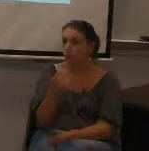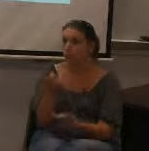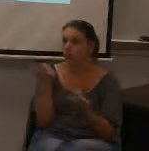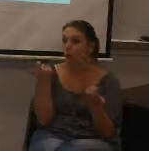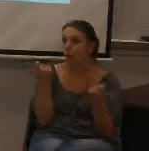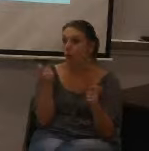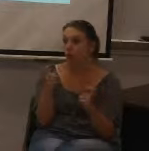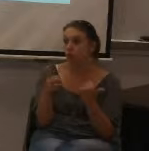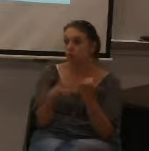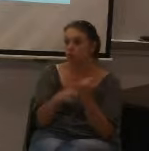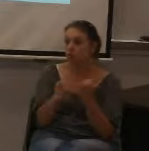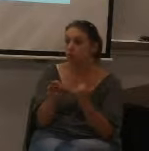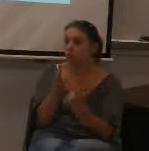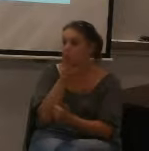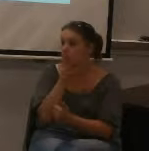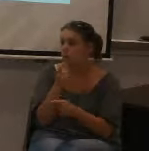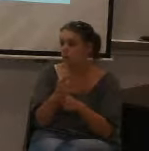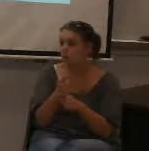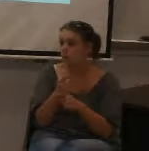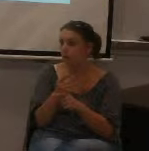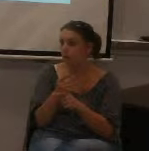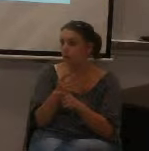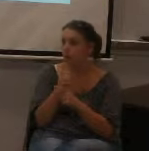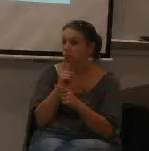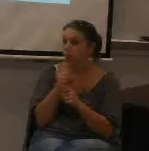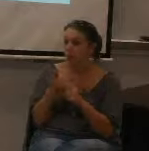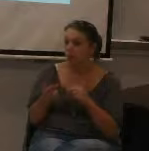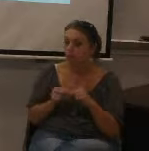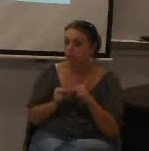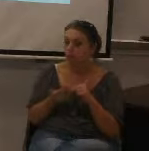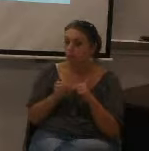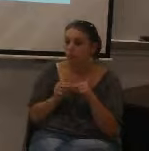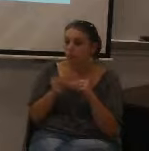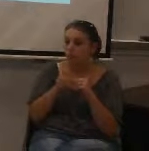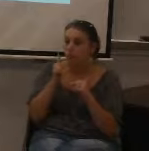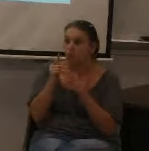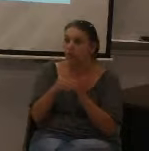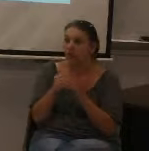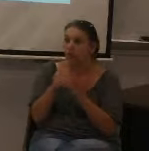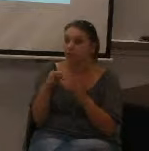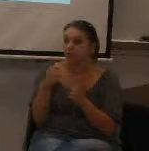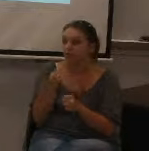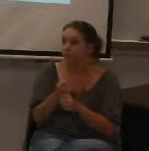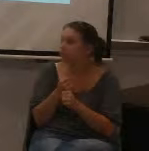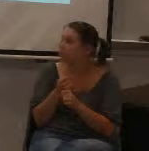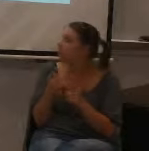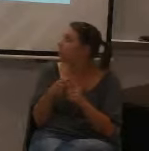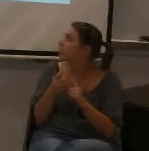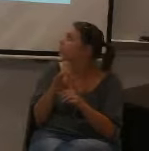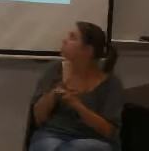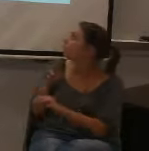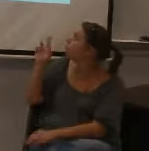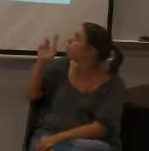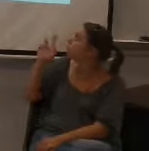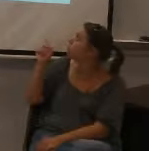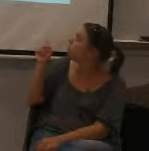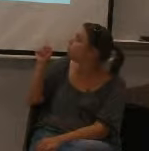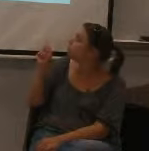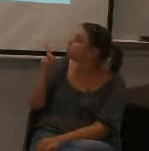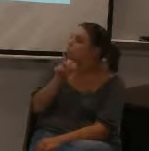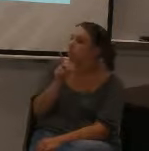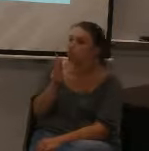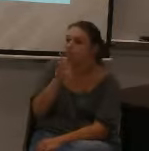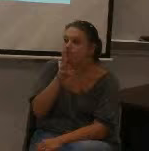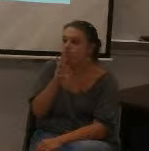huge reservoir of water that's accumulated over thousands of years. And then on the right-hand side is the